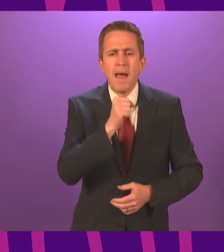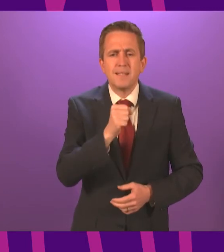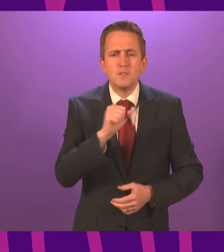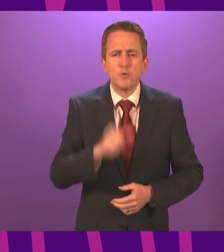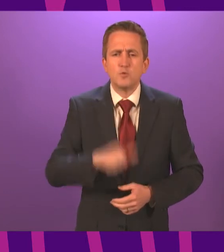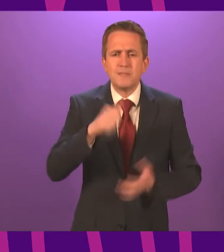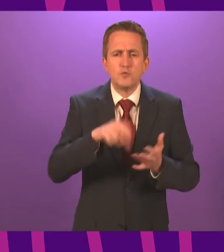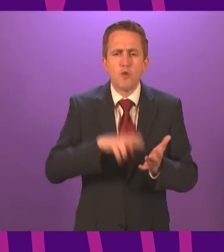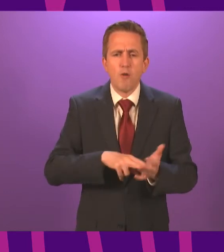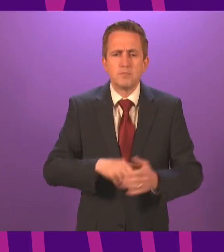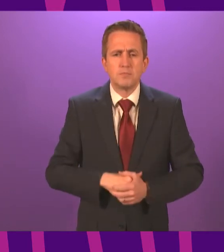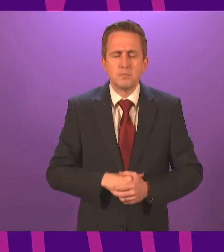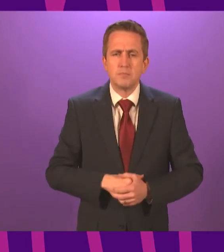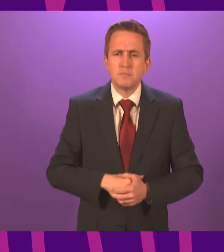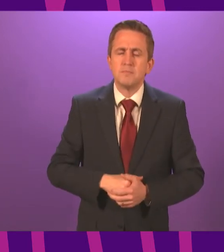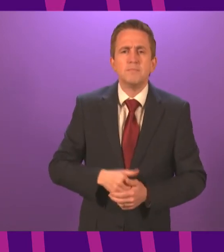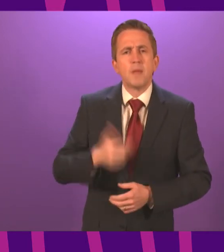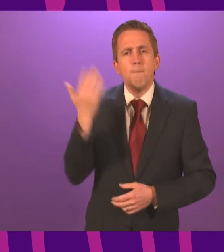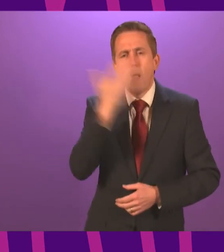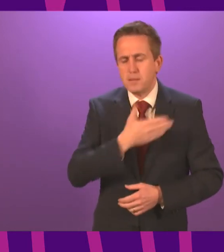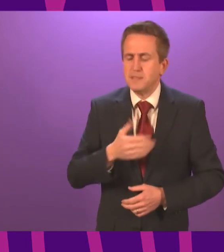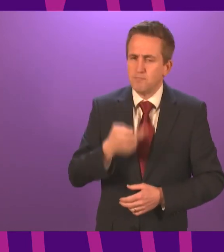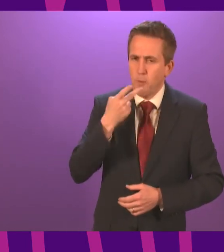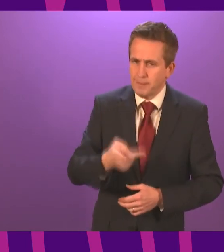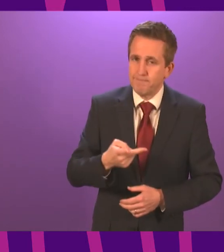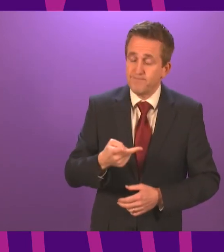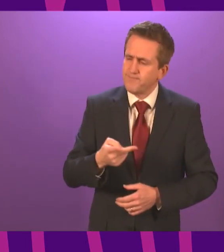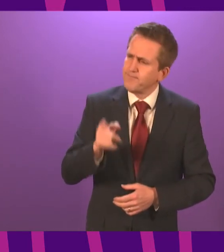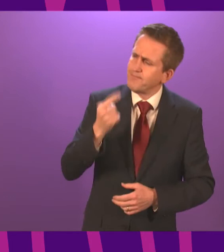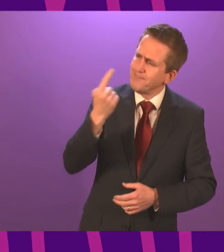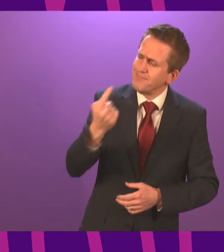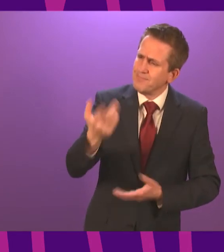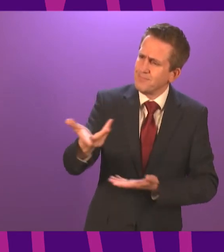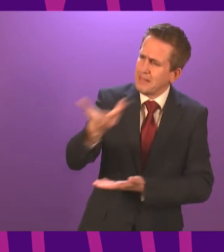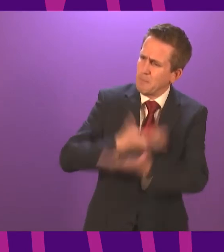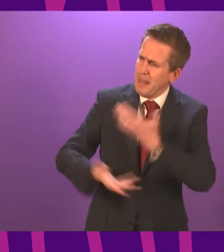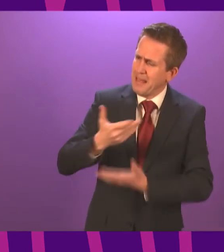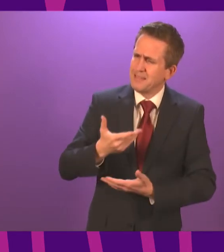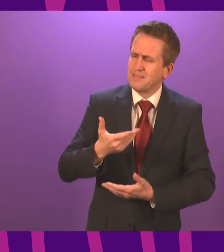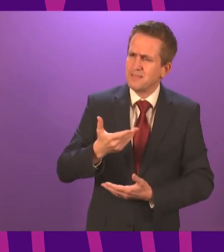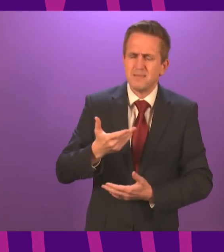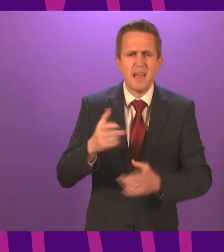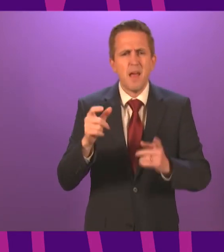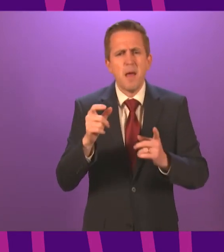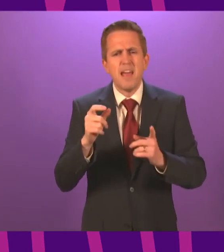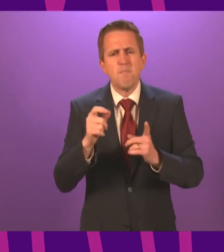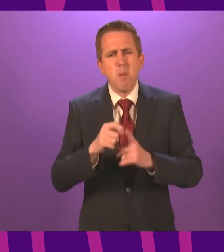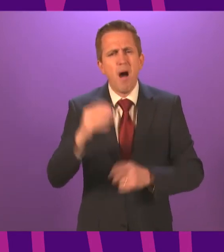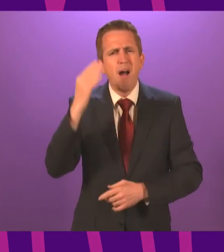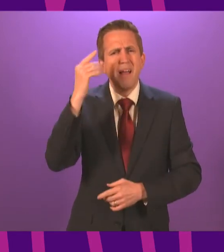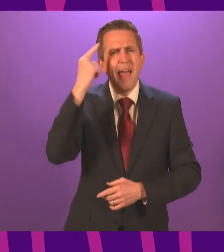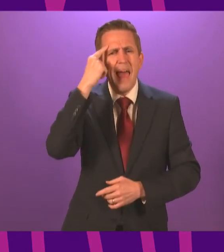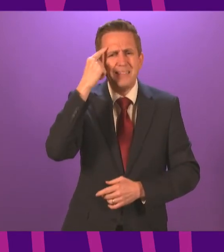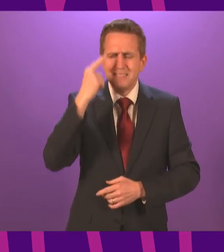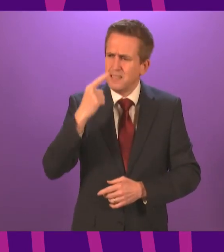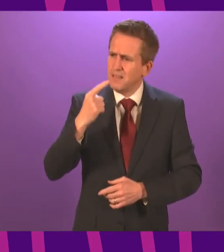Ah, there we are. Apologies, Presiding Officer. Can the Cabinet Secretary explain why she might think that it's fair if you live in Parkhead in Glasgow and you have a holiday